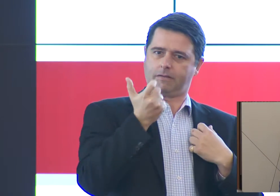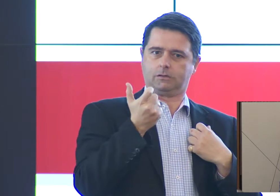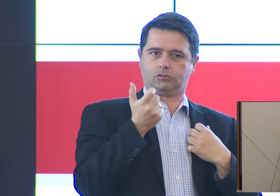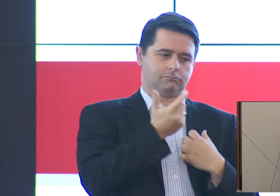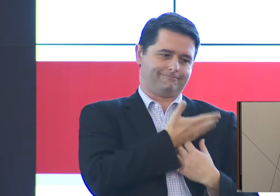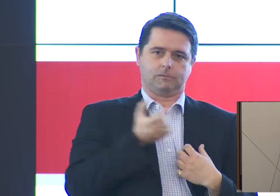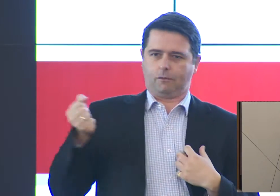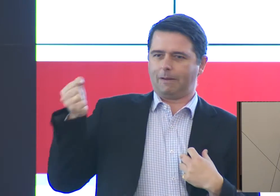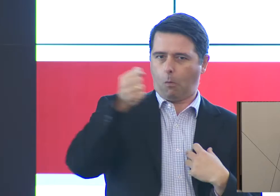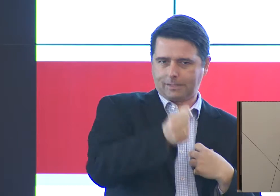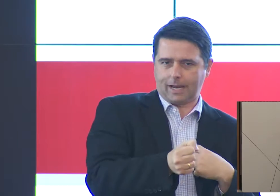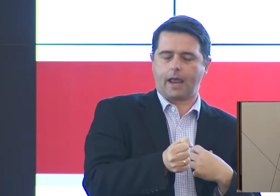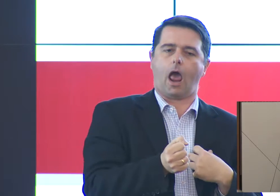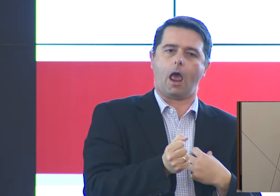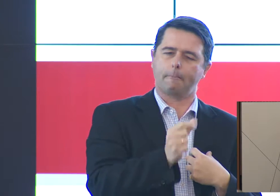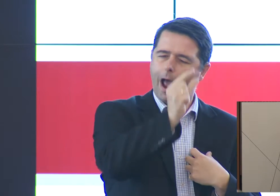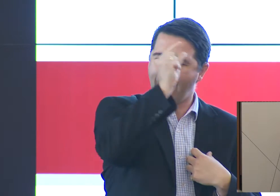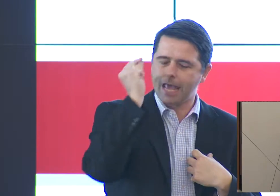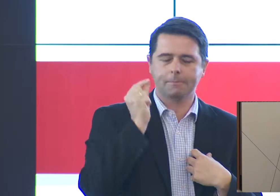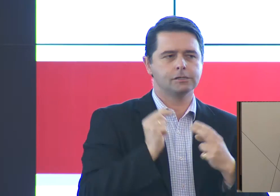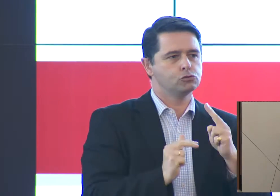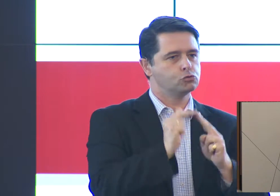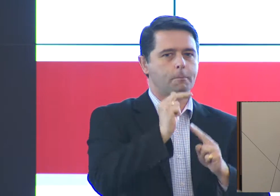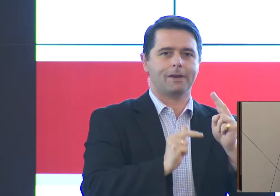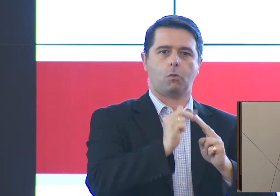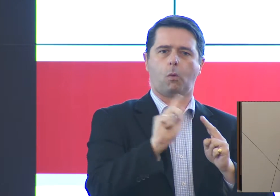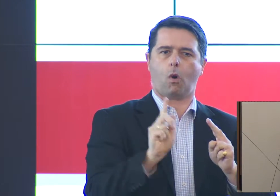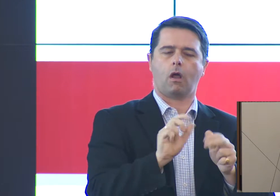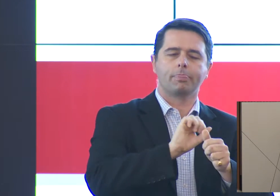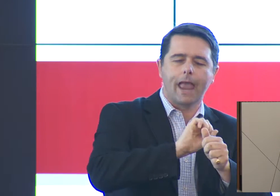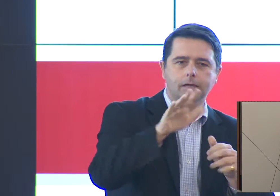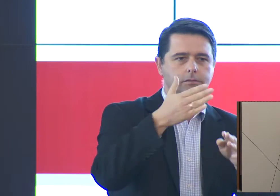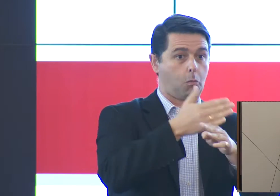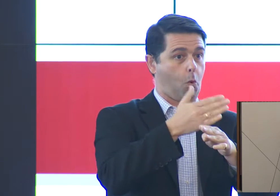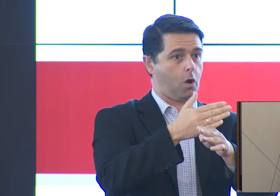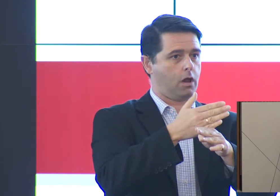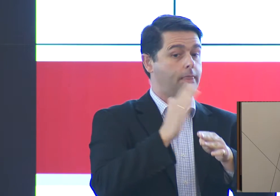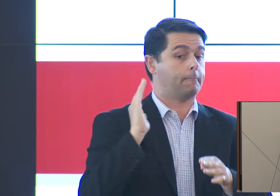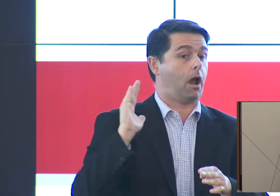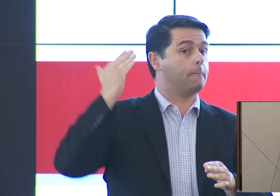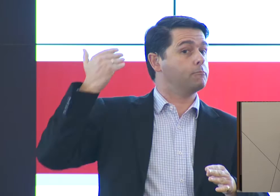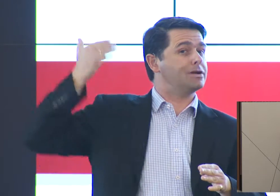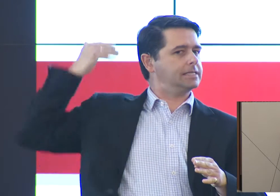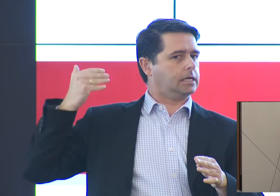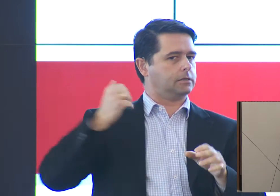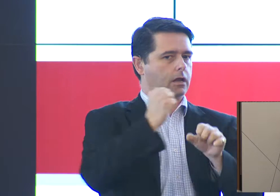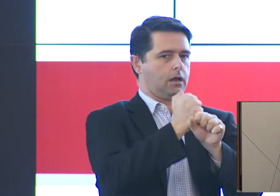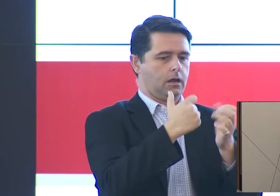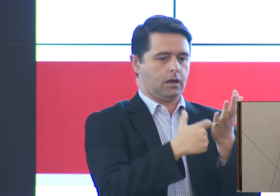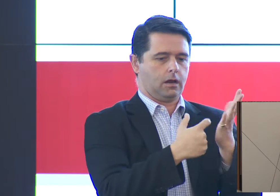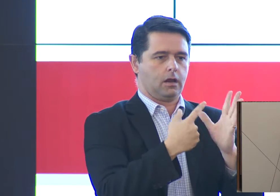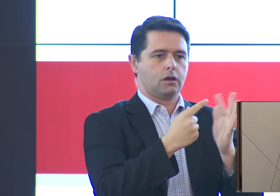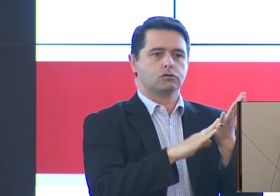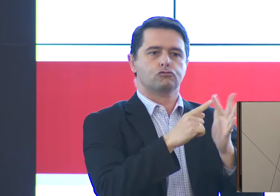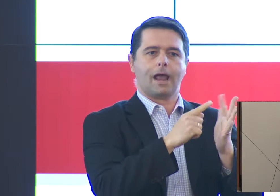there by the general public, and I'm certainly very privileged and enthusiastic about my appointment. And my aim is to develop, build